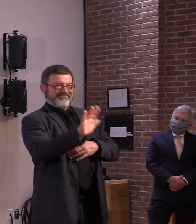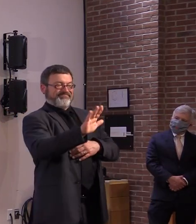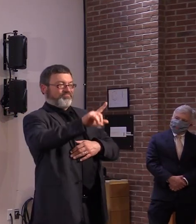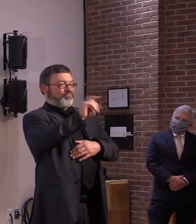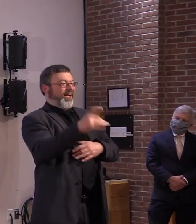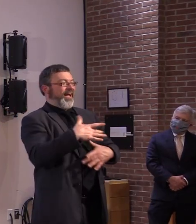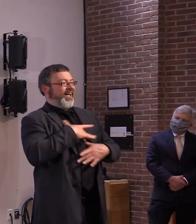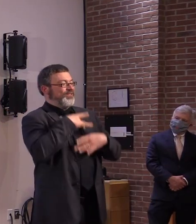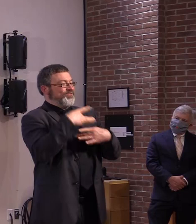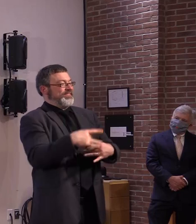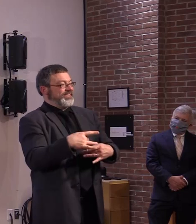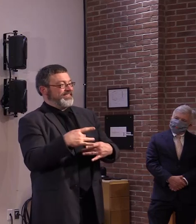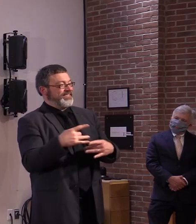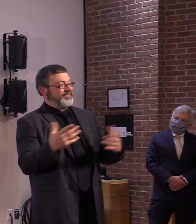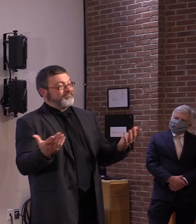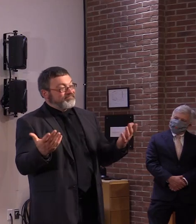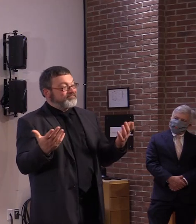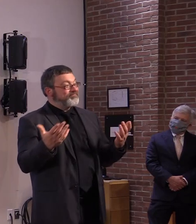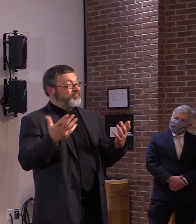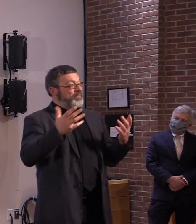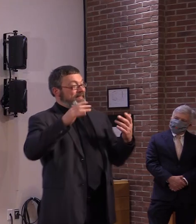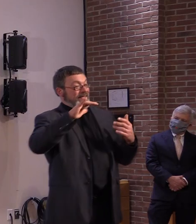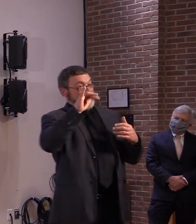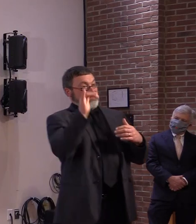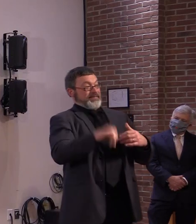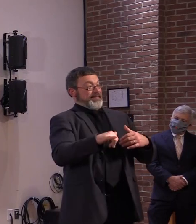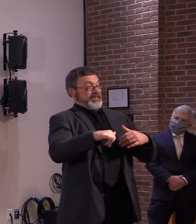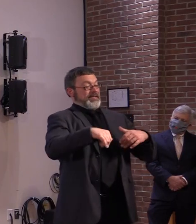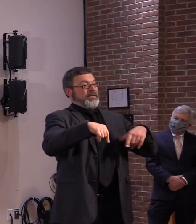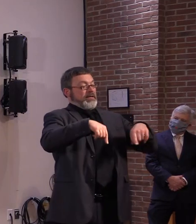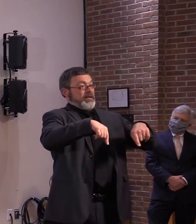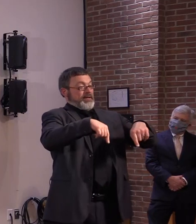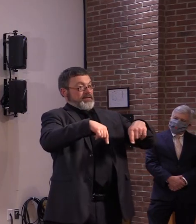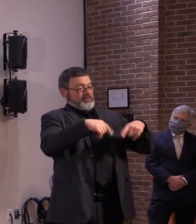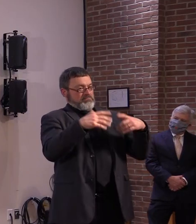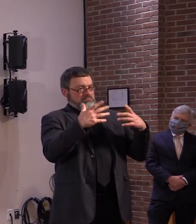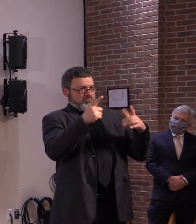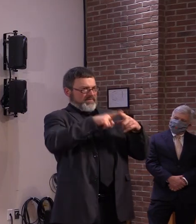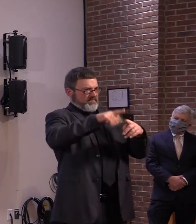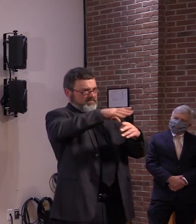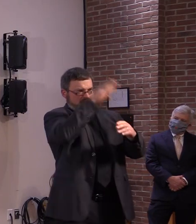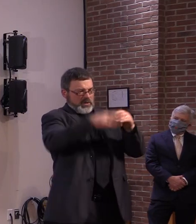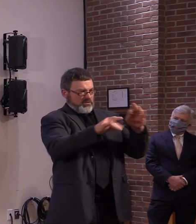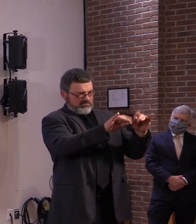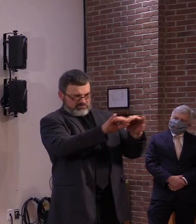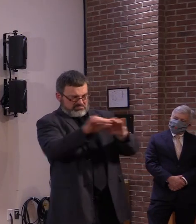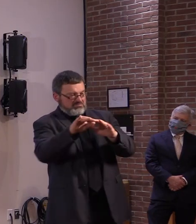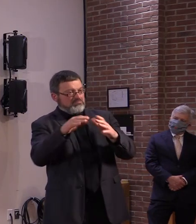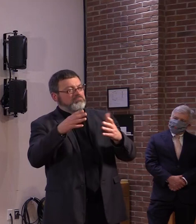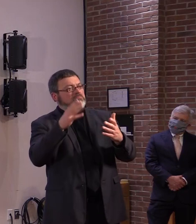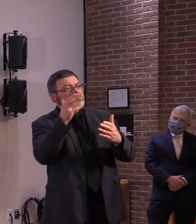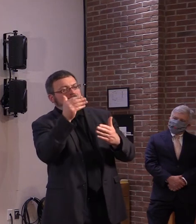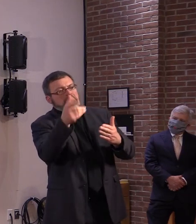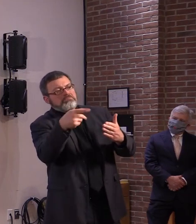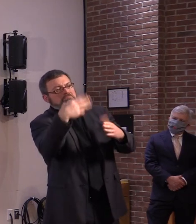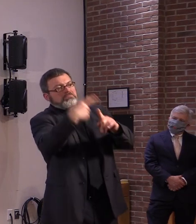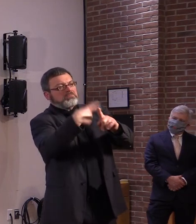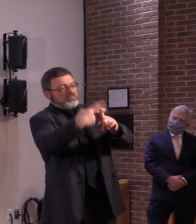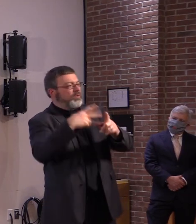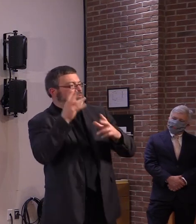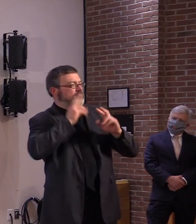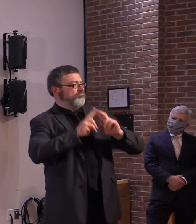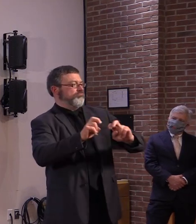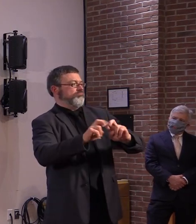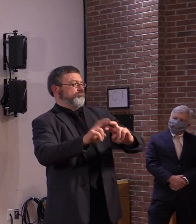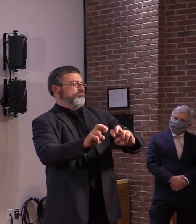forth. But I will say this, and this is something we put forward for the legislature to consider. They didn't look